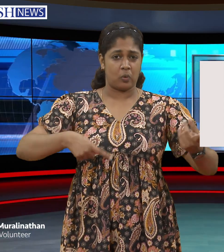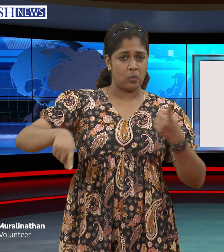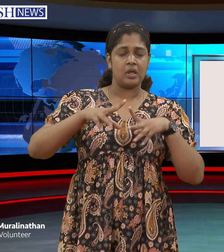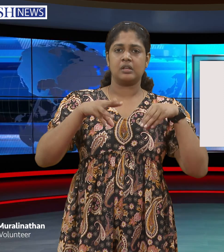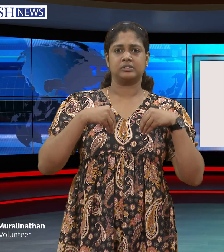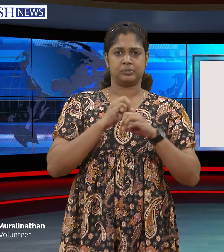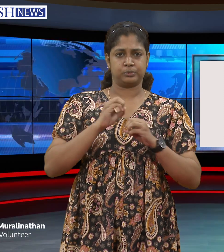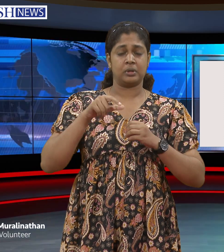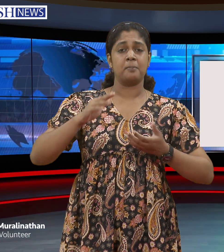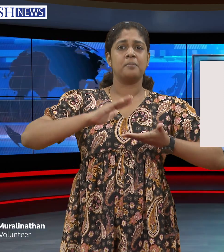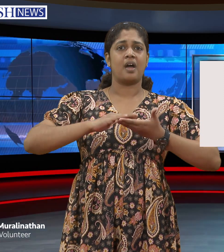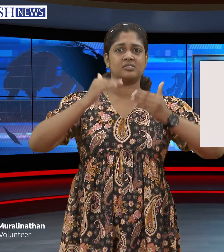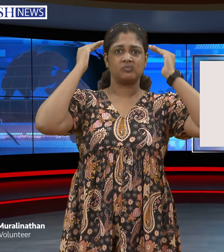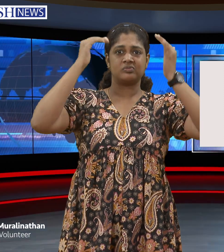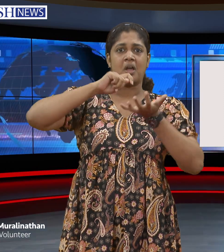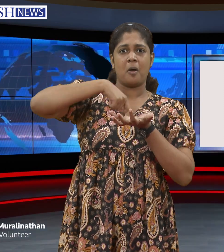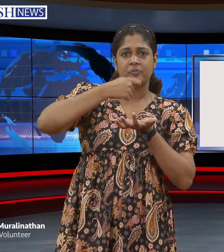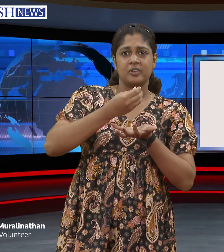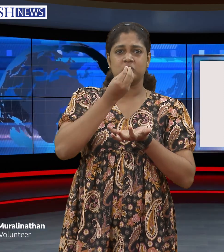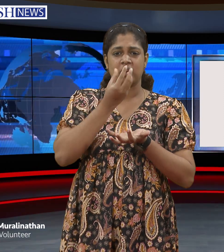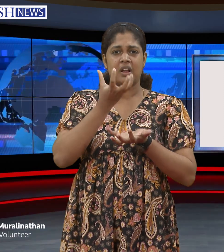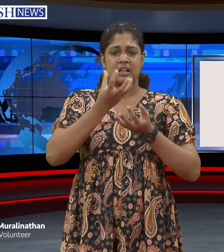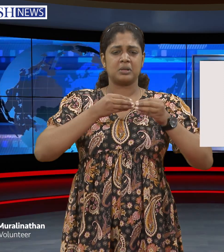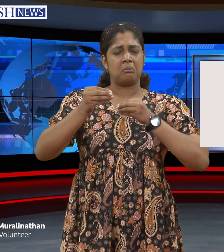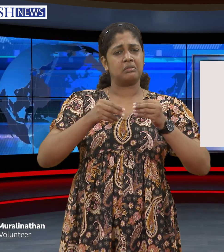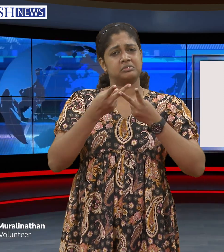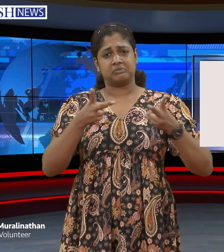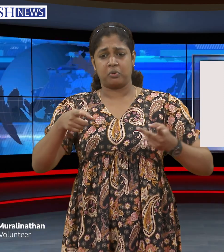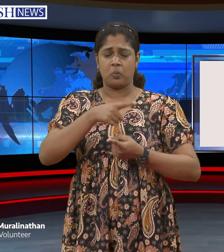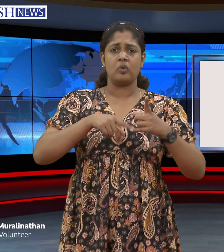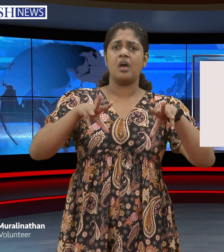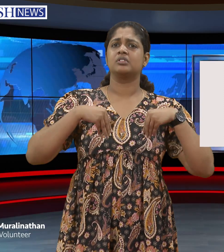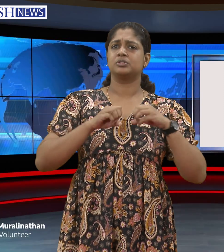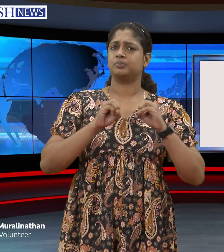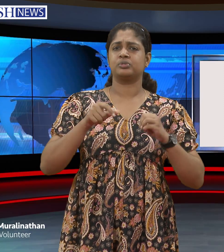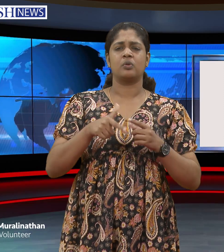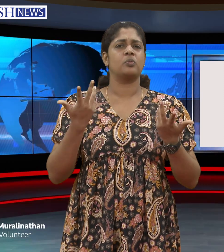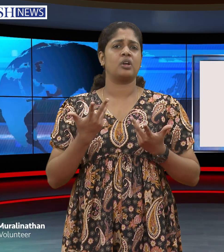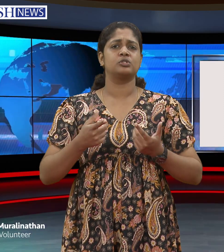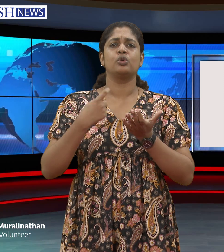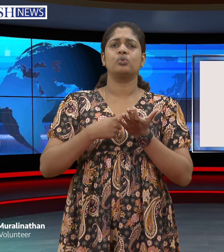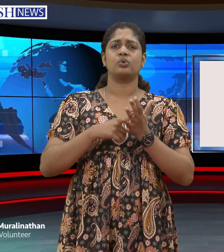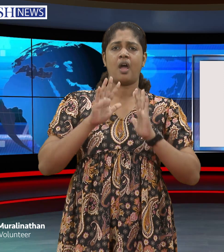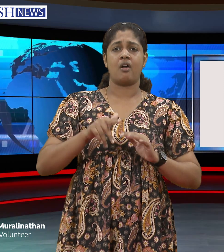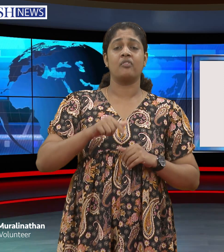2-liter carrying capacity, food containers, plates, cups and straws, among others, and is extended into